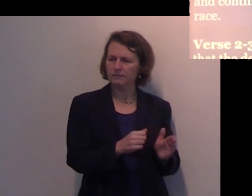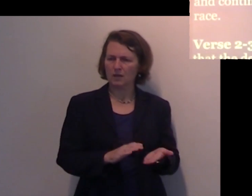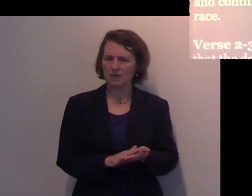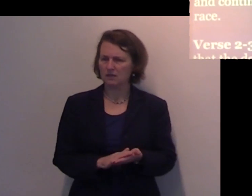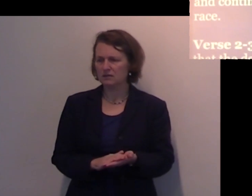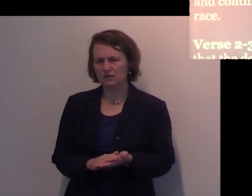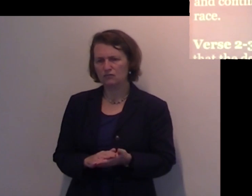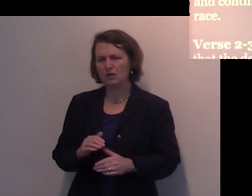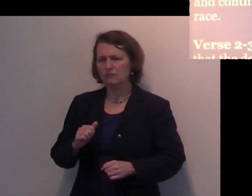Christian race.